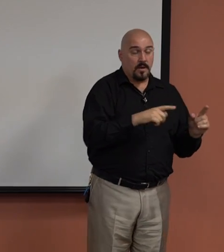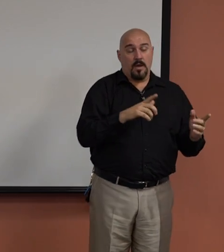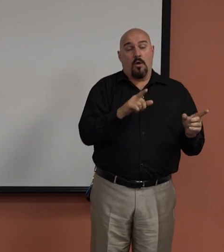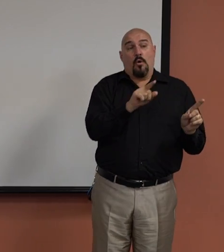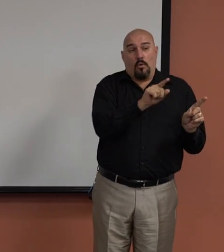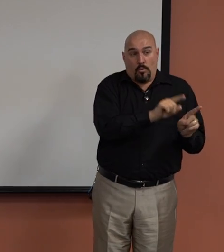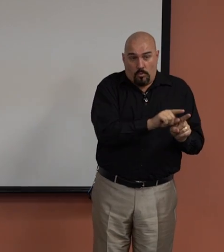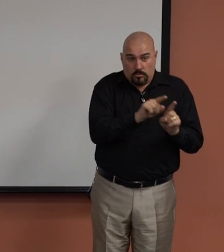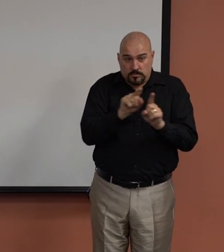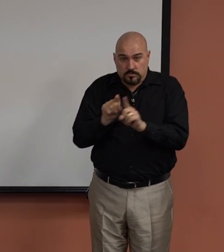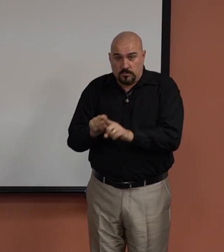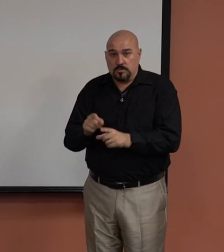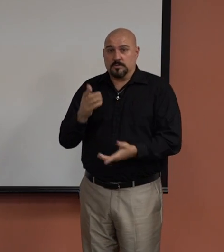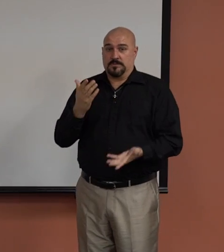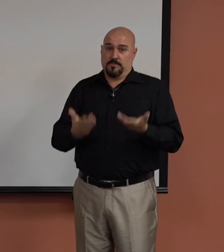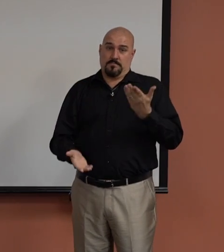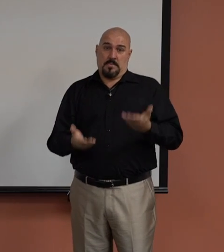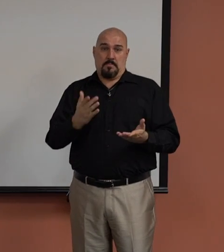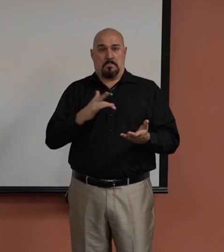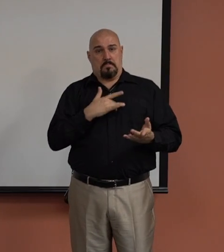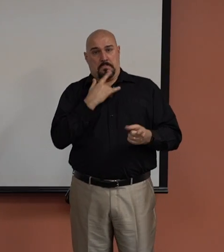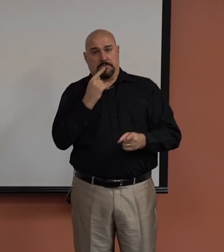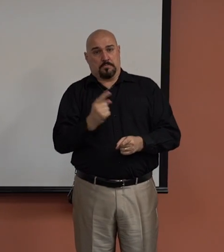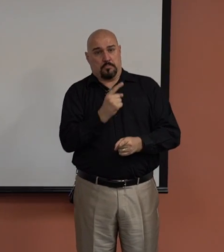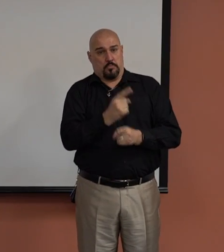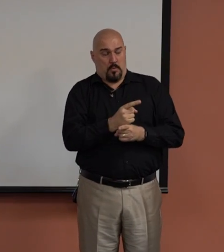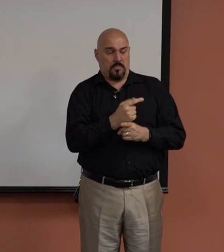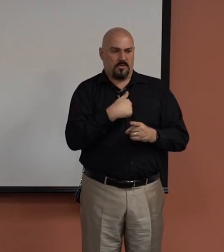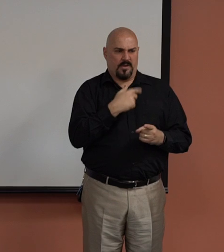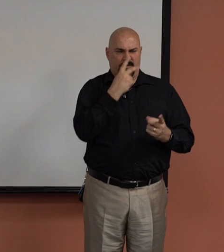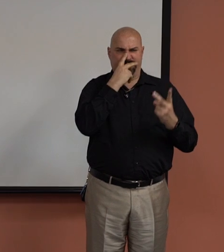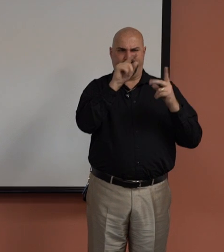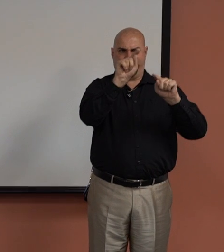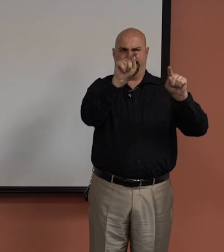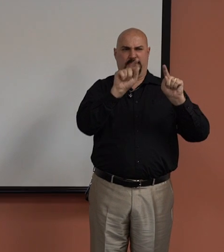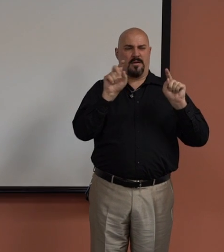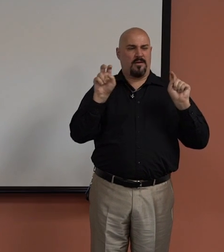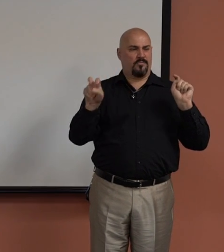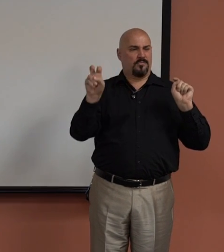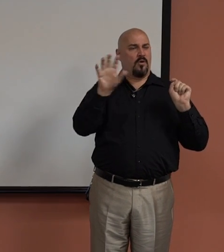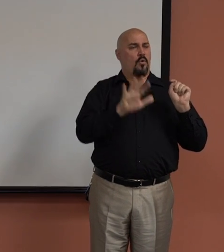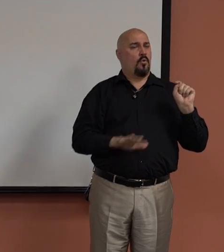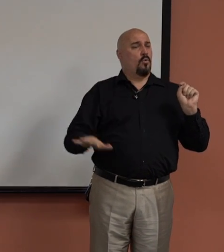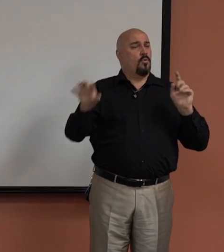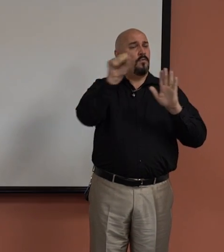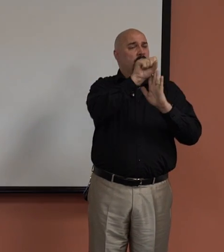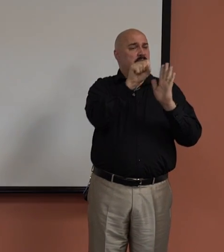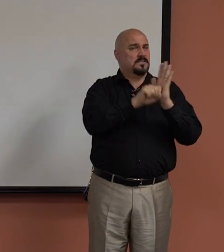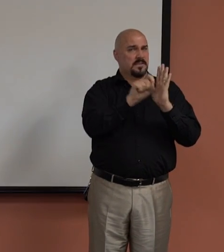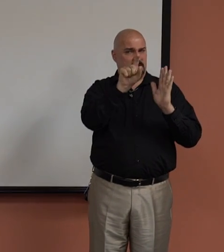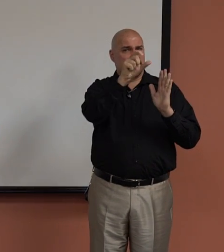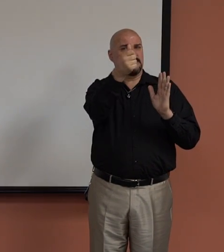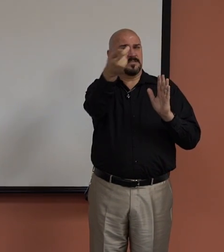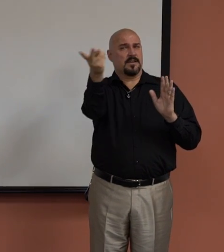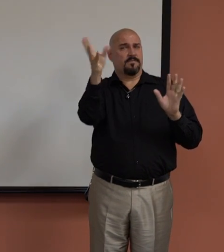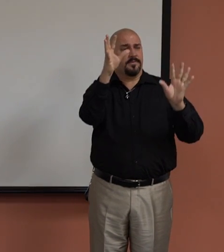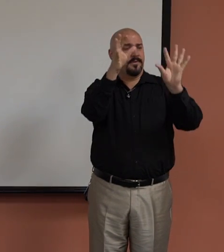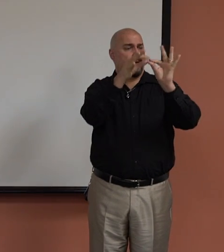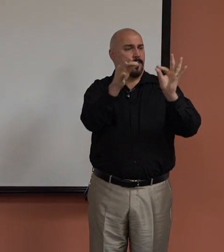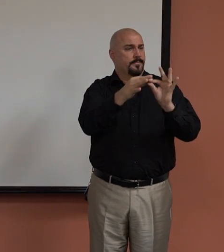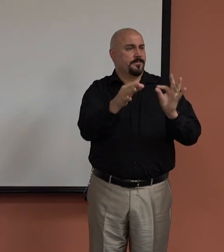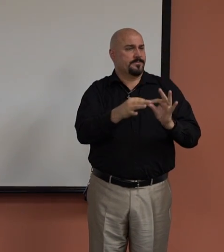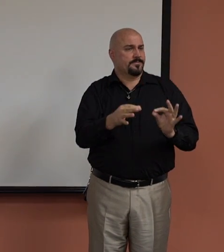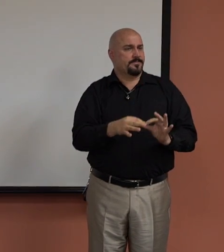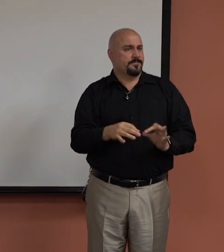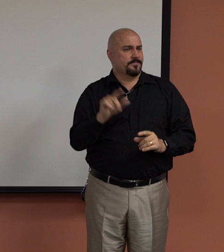comments of this when we've gone around the state, and that is parents who are coming in with their children who